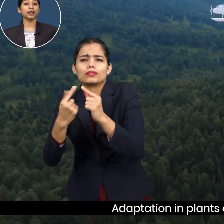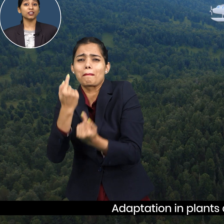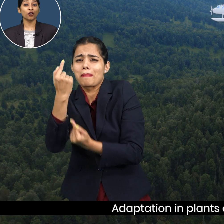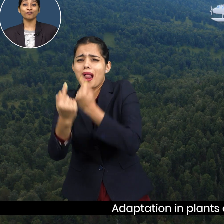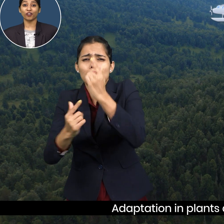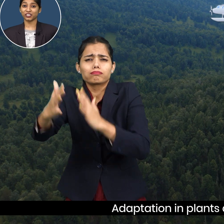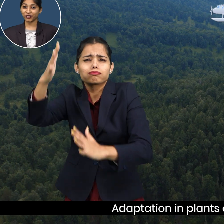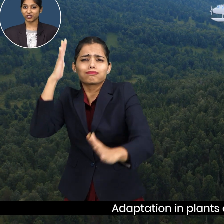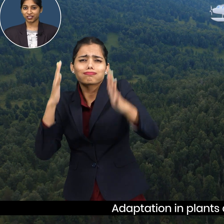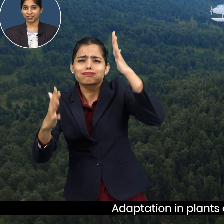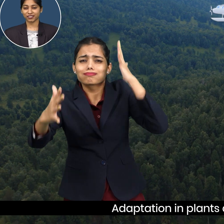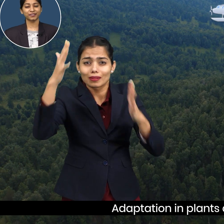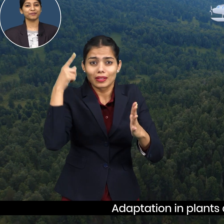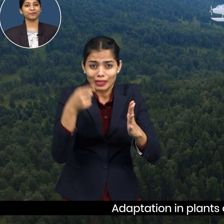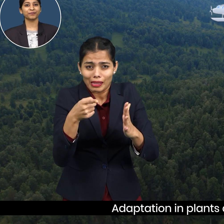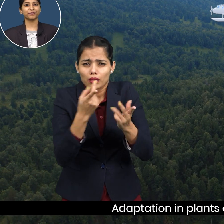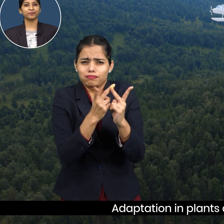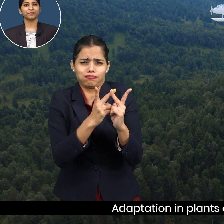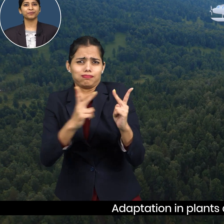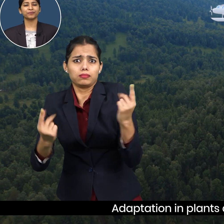Adaptation in plants of forest regions.